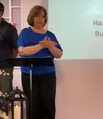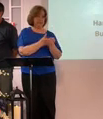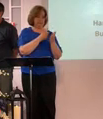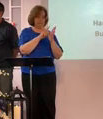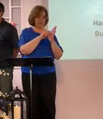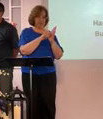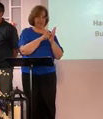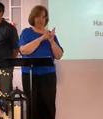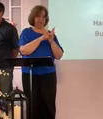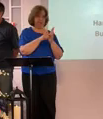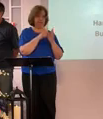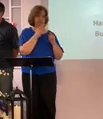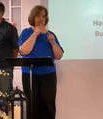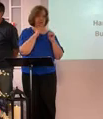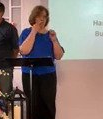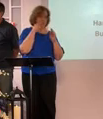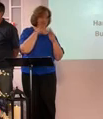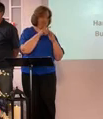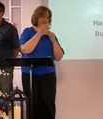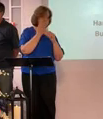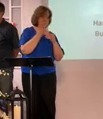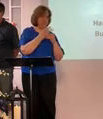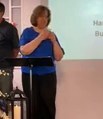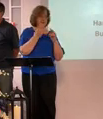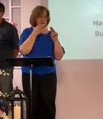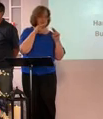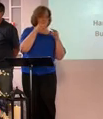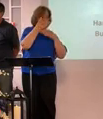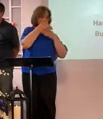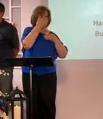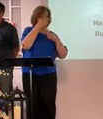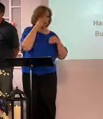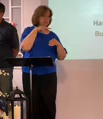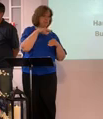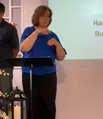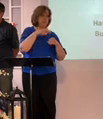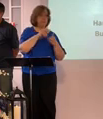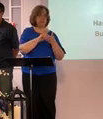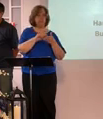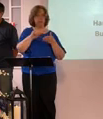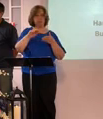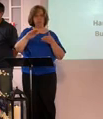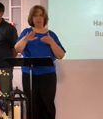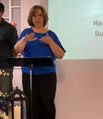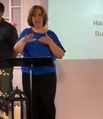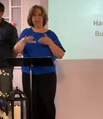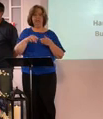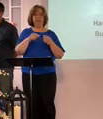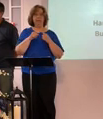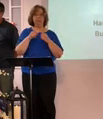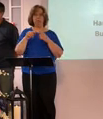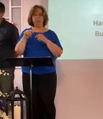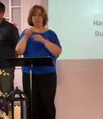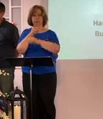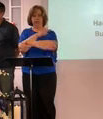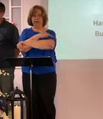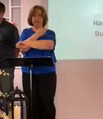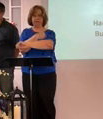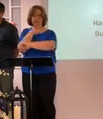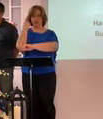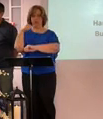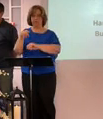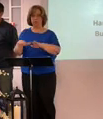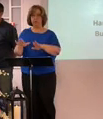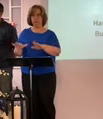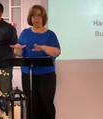to go in there, but I got to see him. And then they ended up taking him away to Children's. And a couple hours